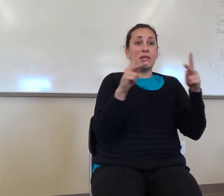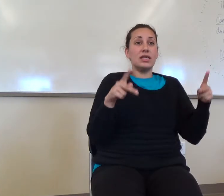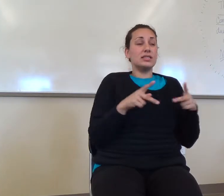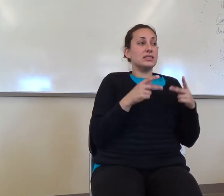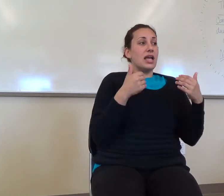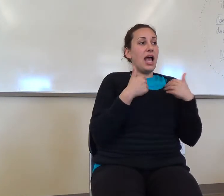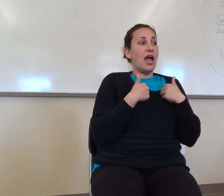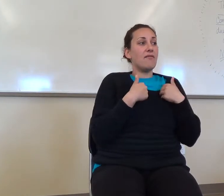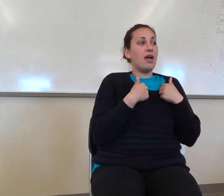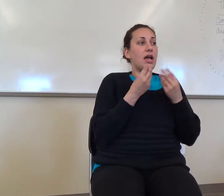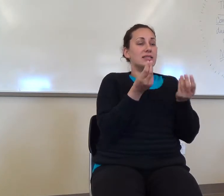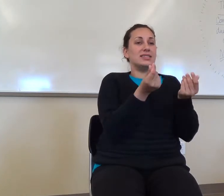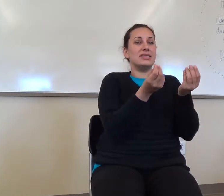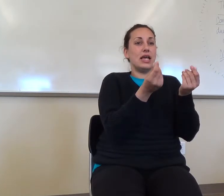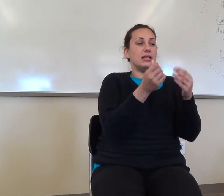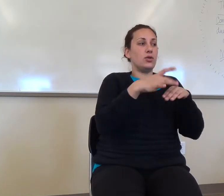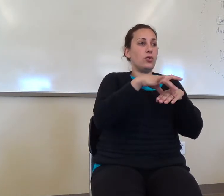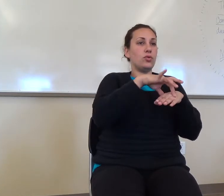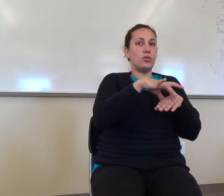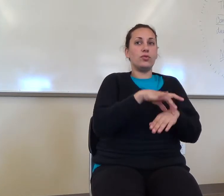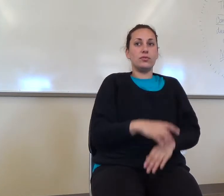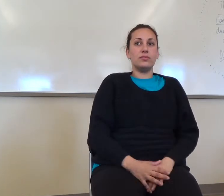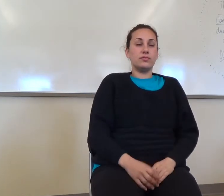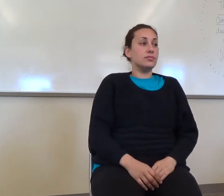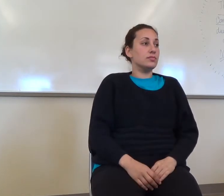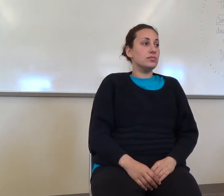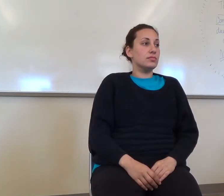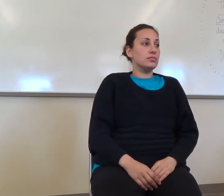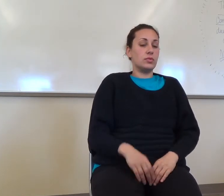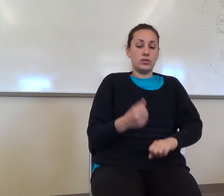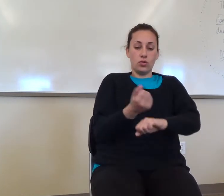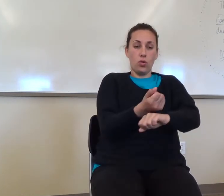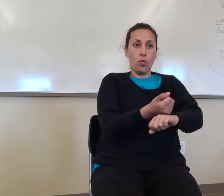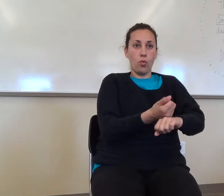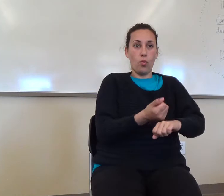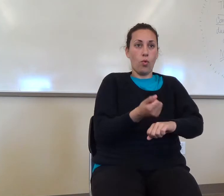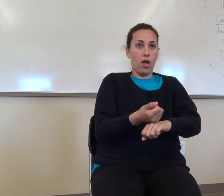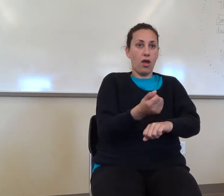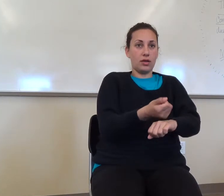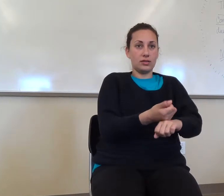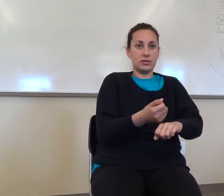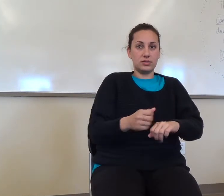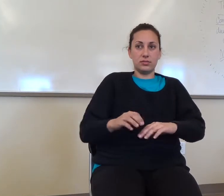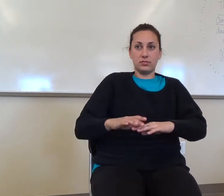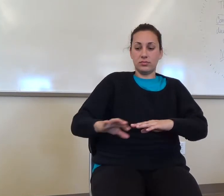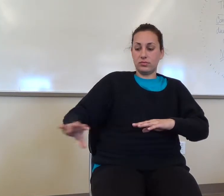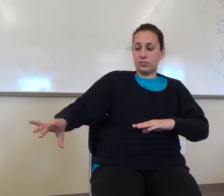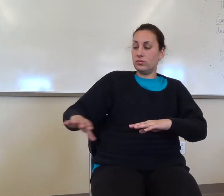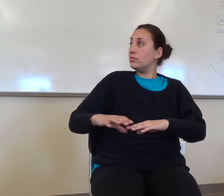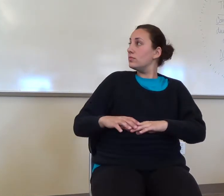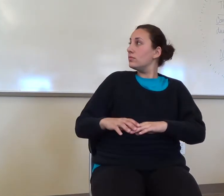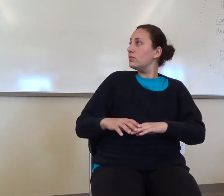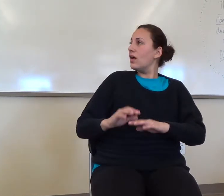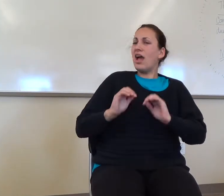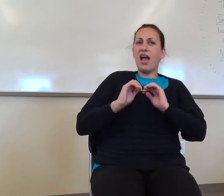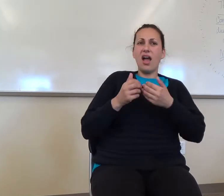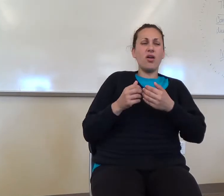he removes rocks, goes sideways. How do you remove rocks from